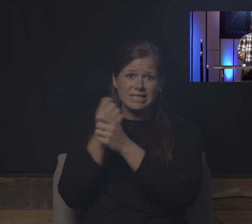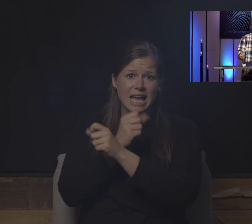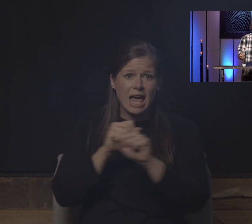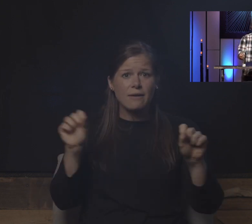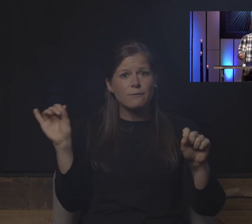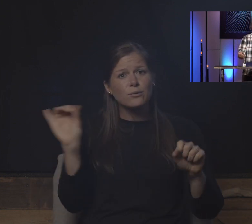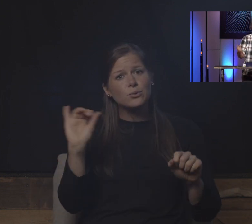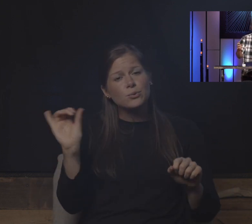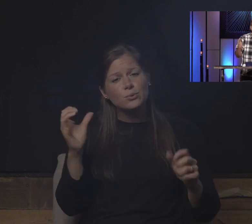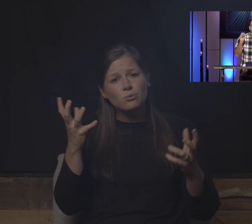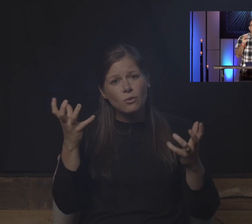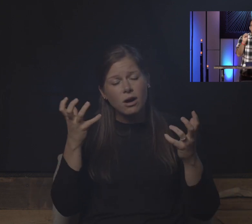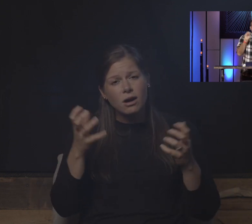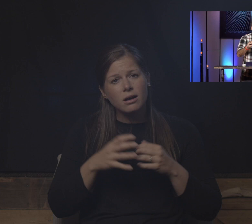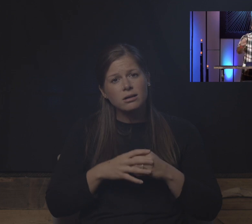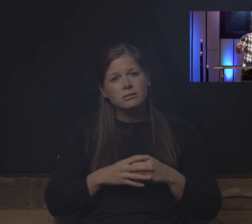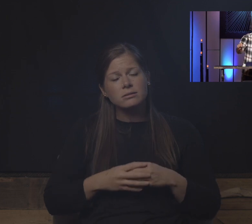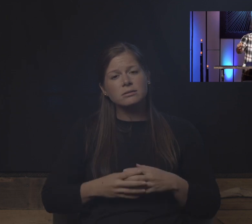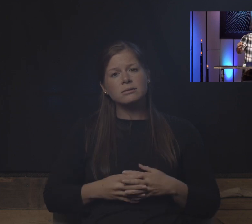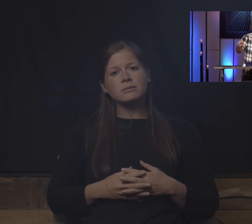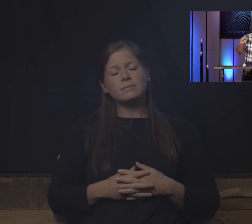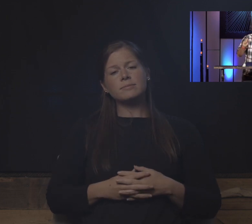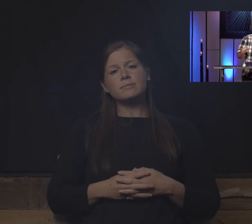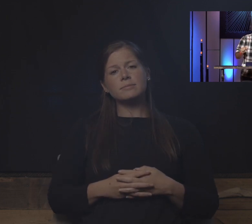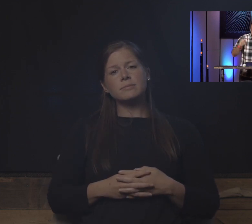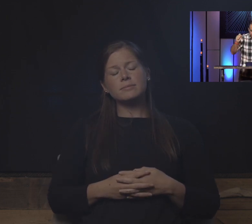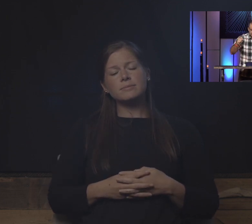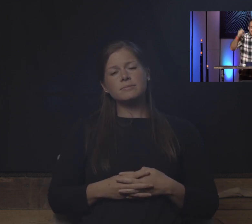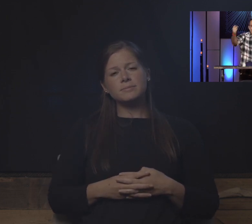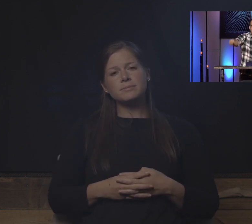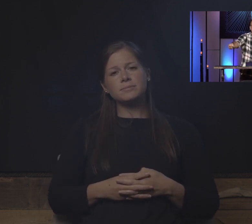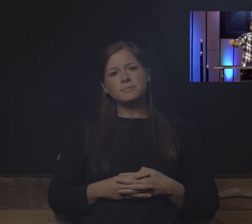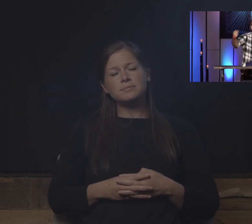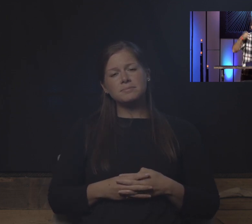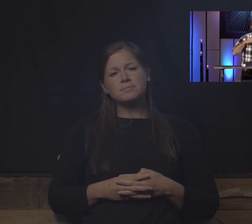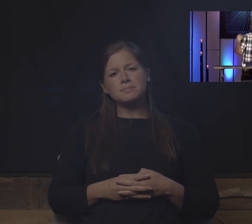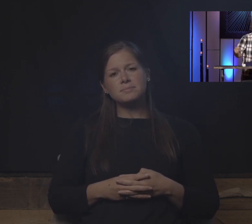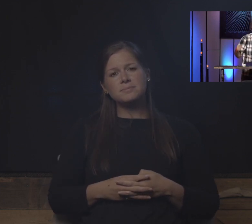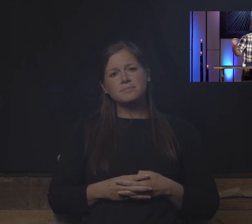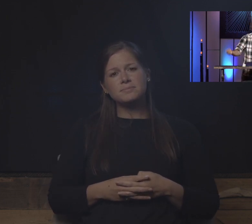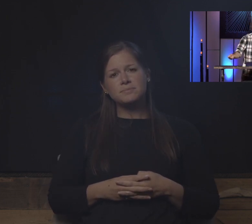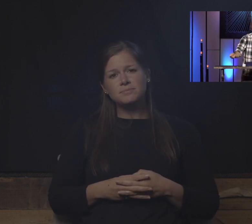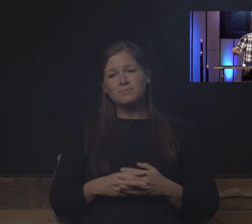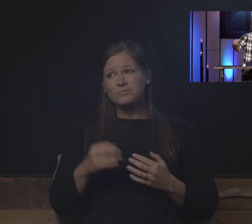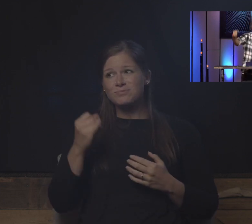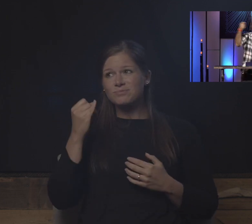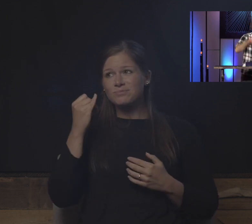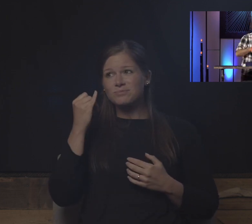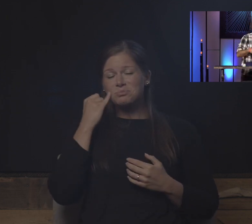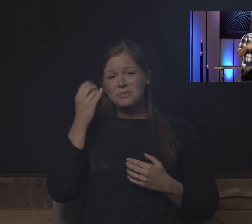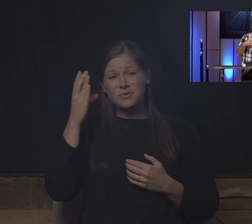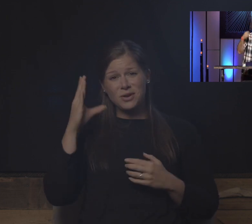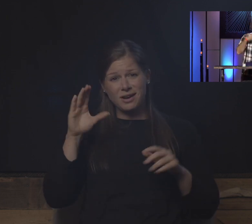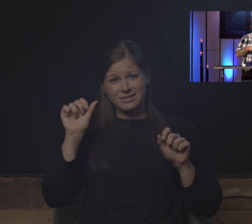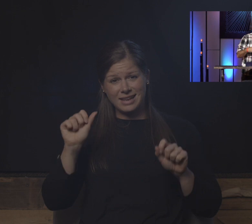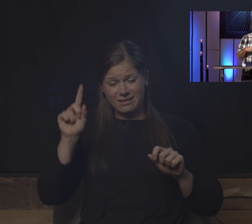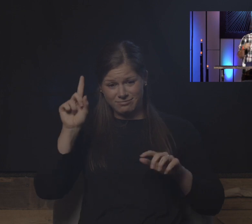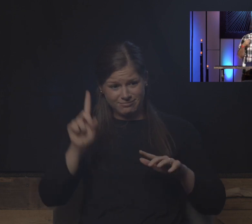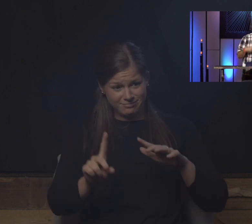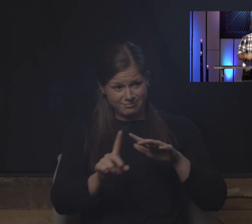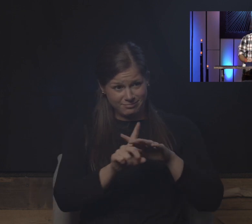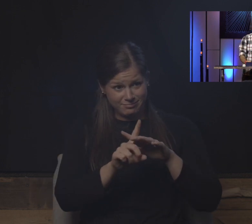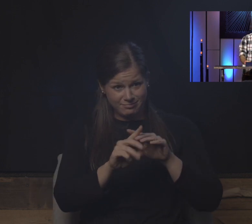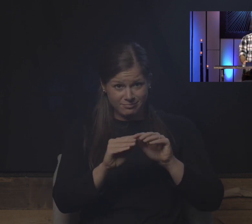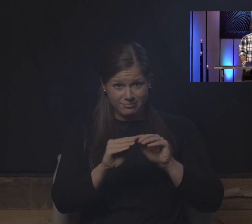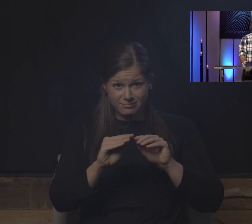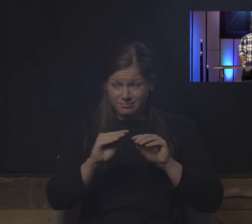is and to show them what he can do if he were to appear to them in his goodness and grace, just like he's appeared